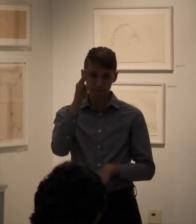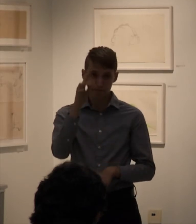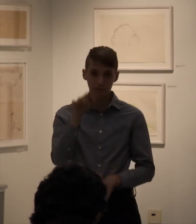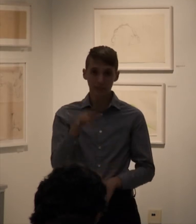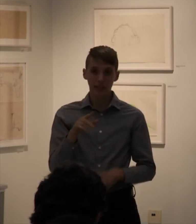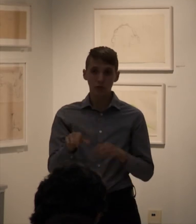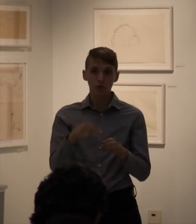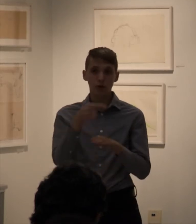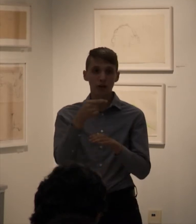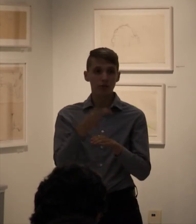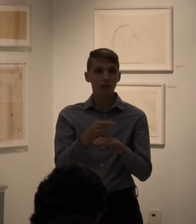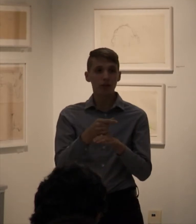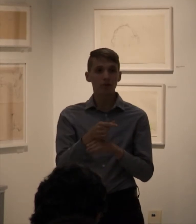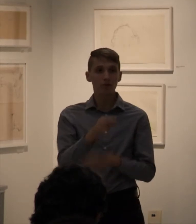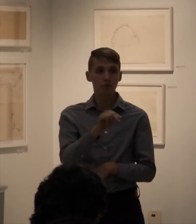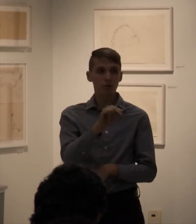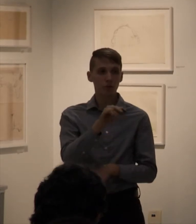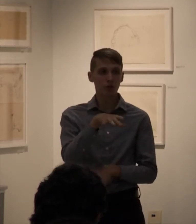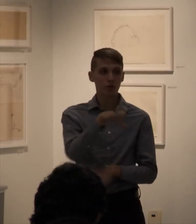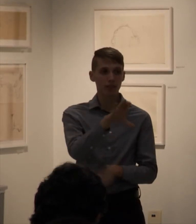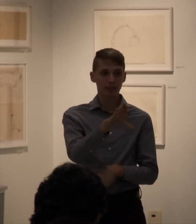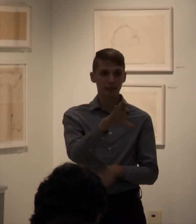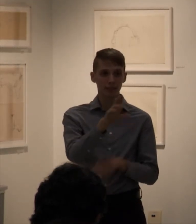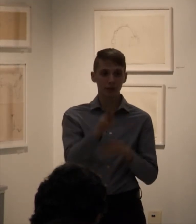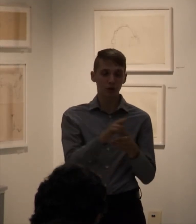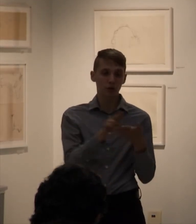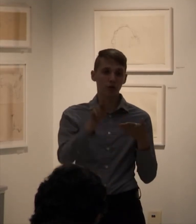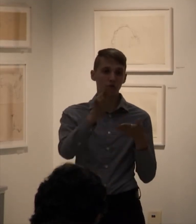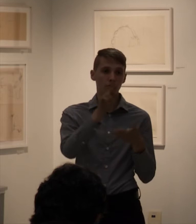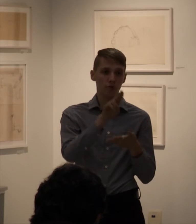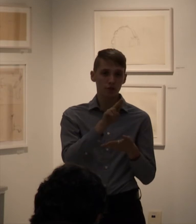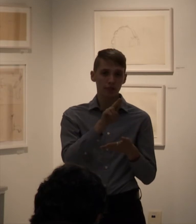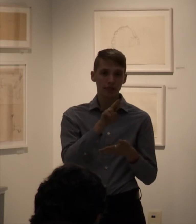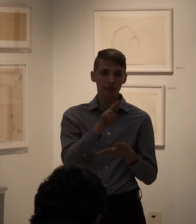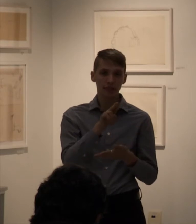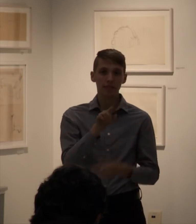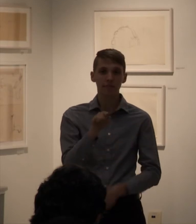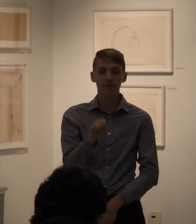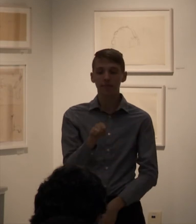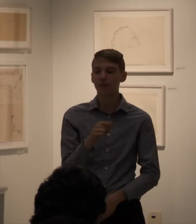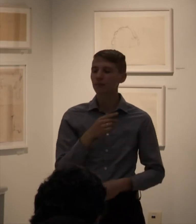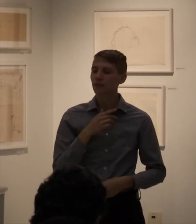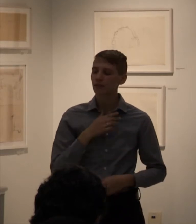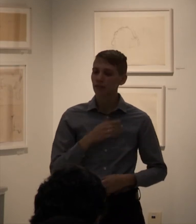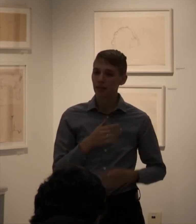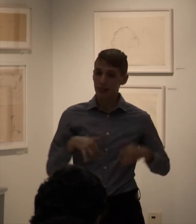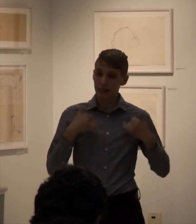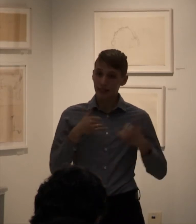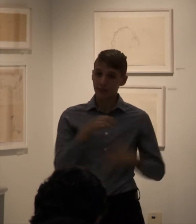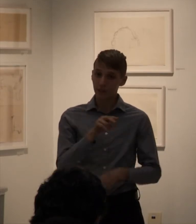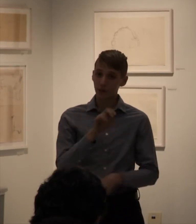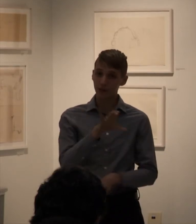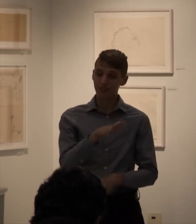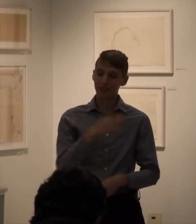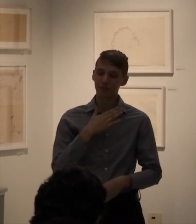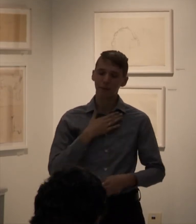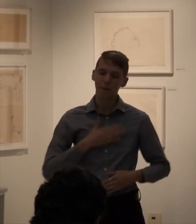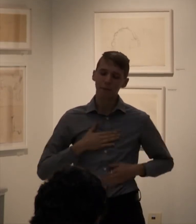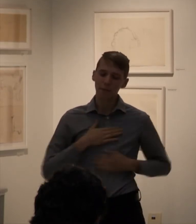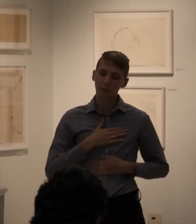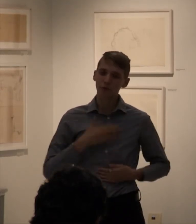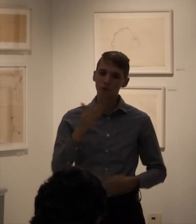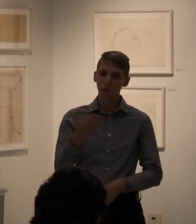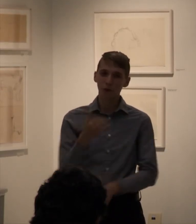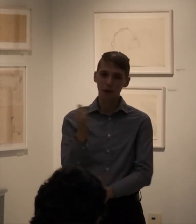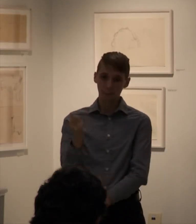BA in economics. He lives in New York City. It's my great pleasure to welcome back a wonderful friend to